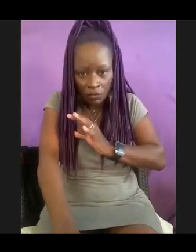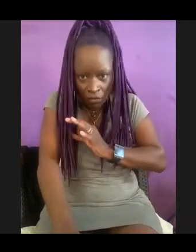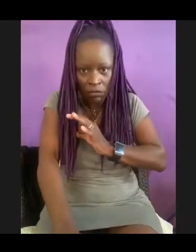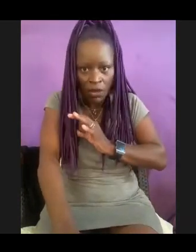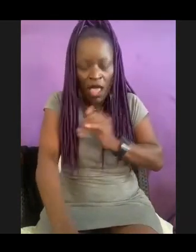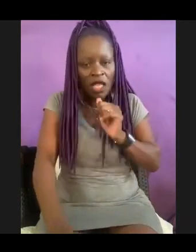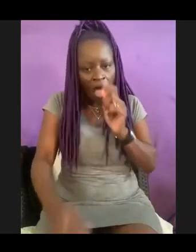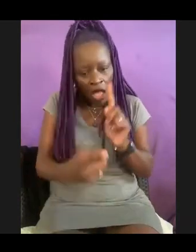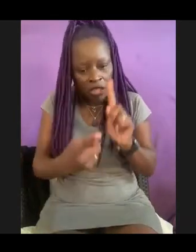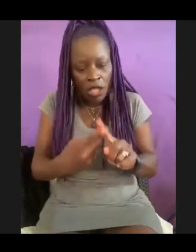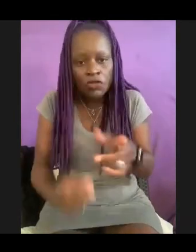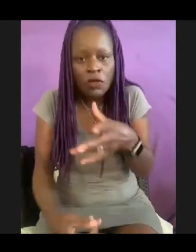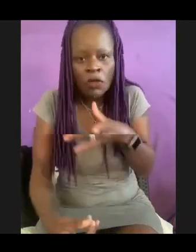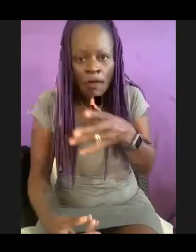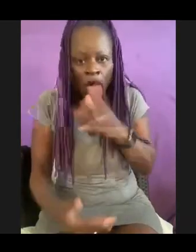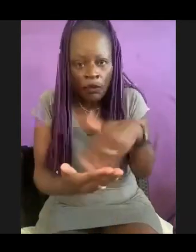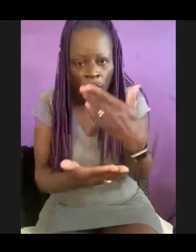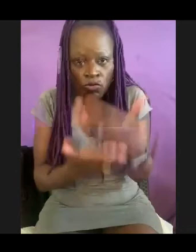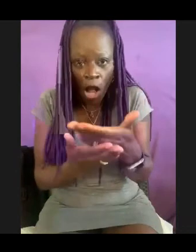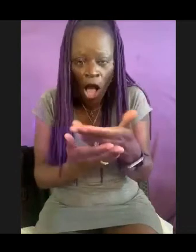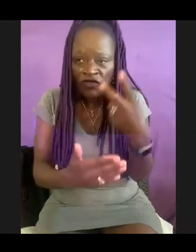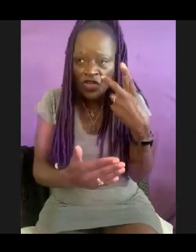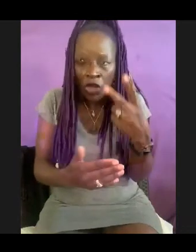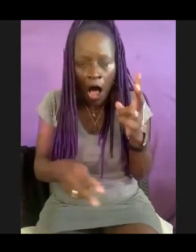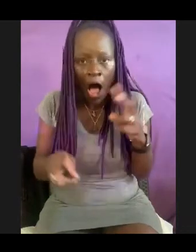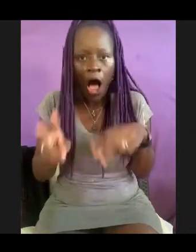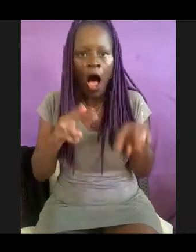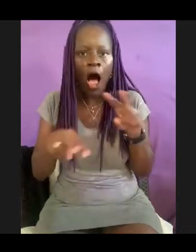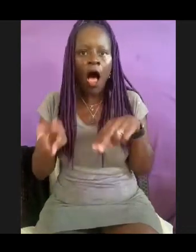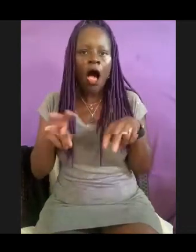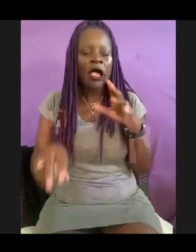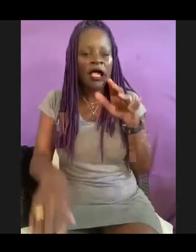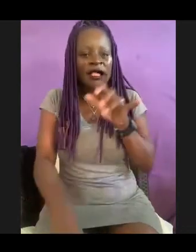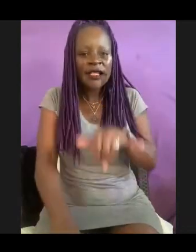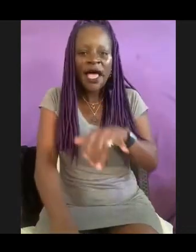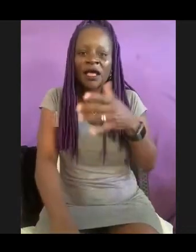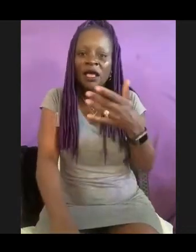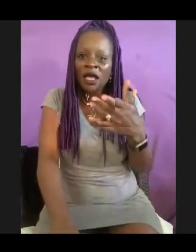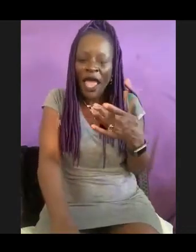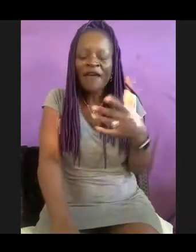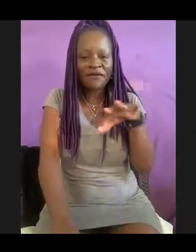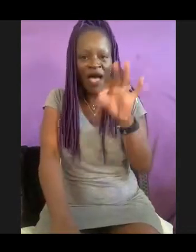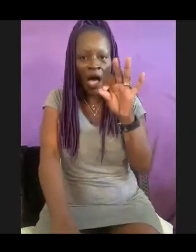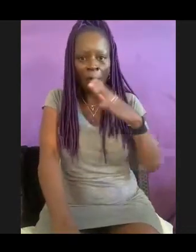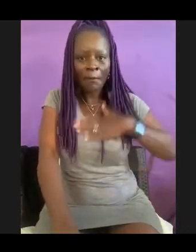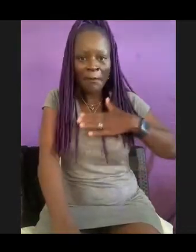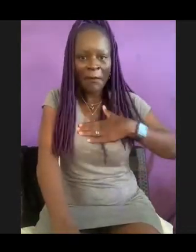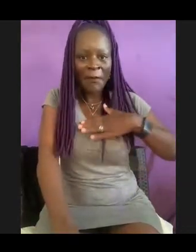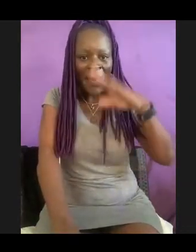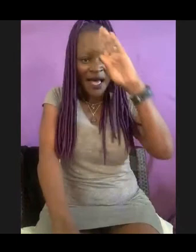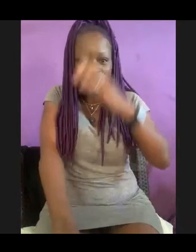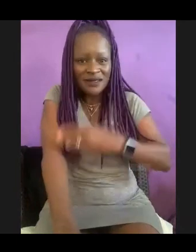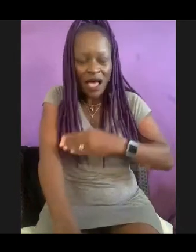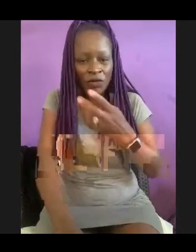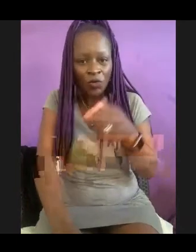arrived at the crime scene was it detected that her son was shot. Her son could